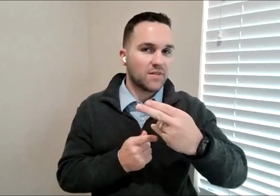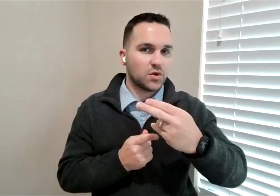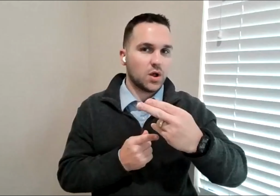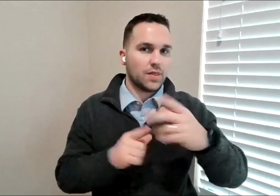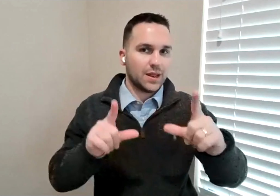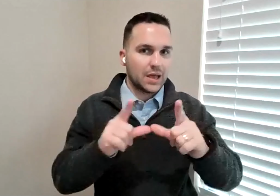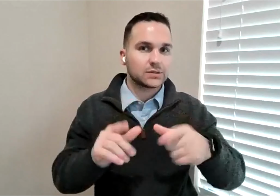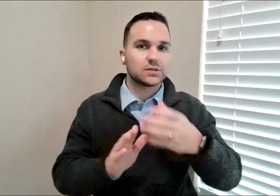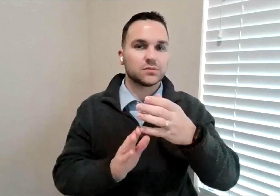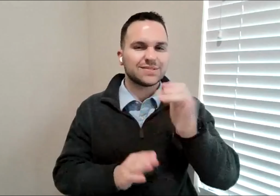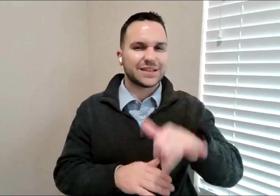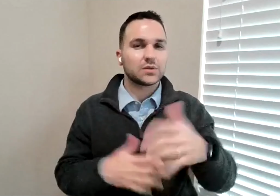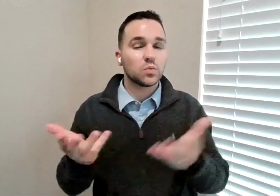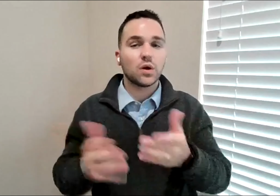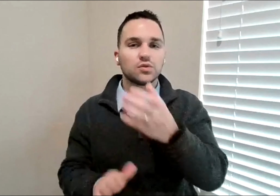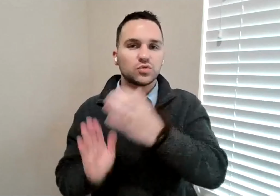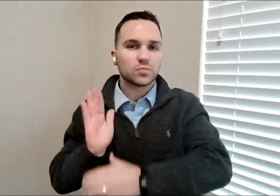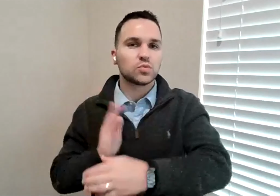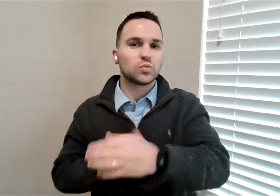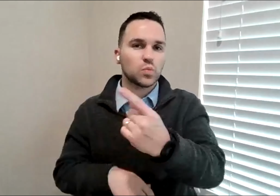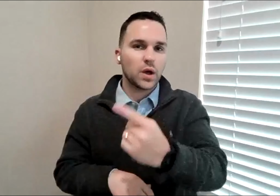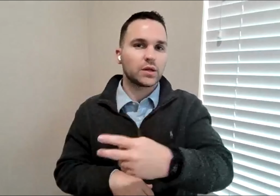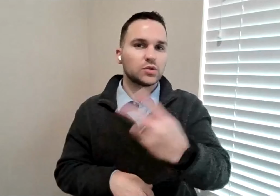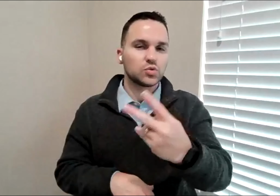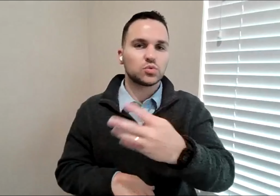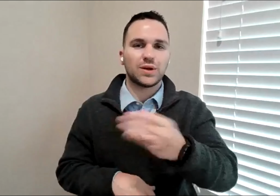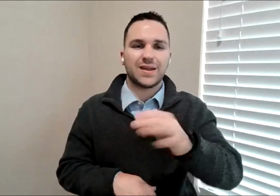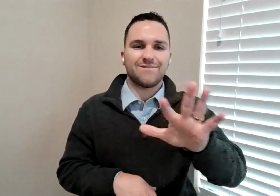2, 5 through 16.